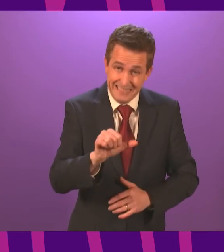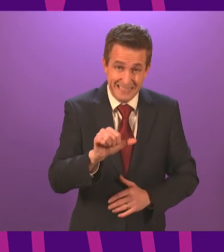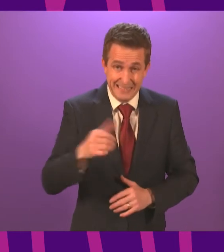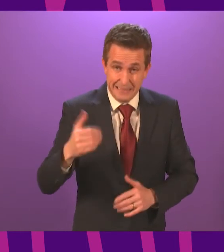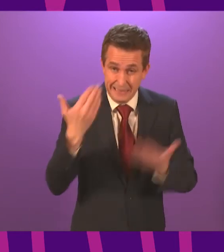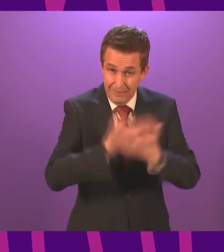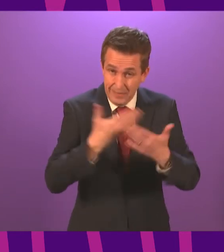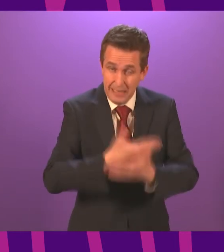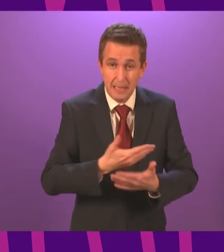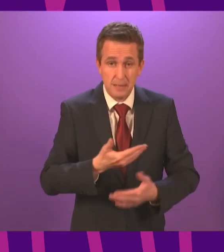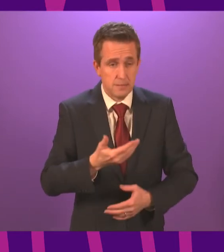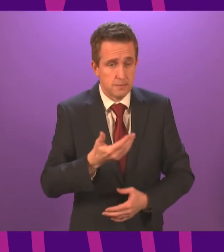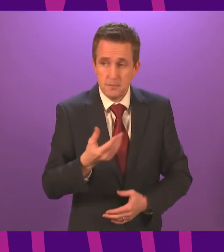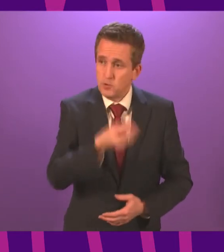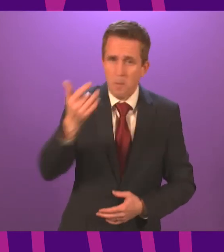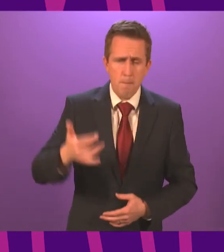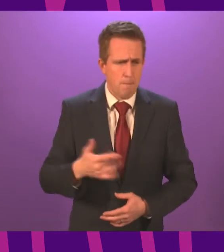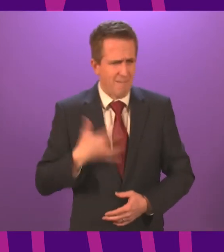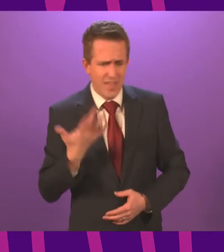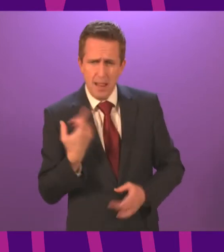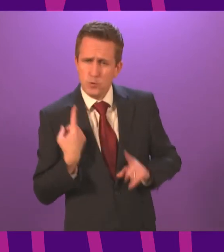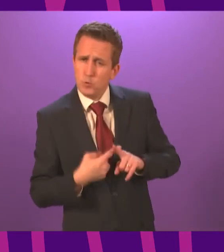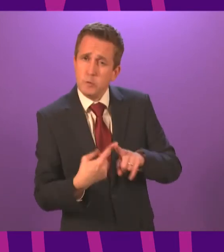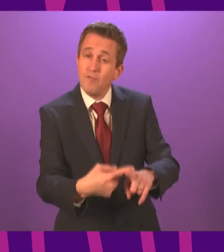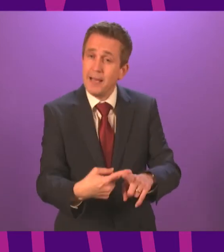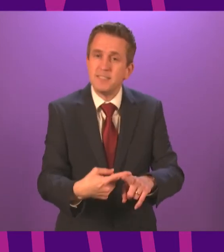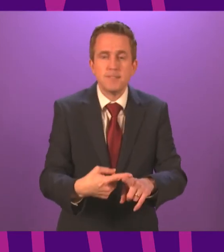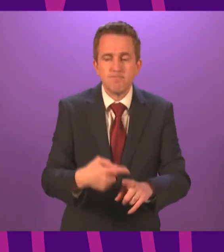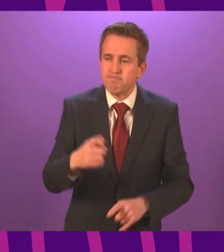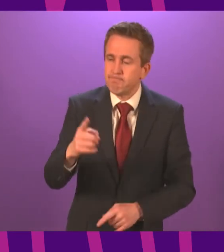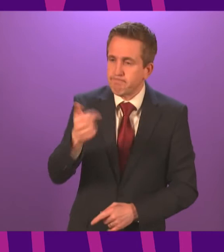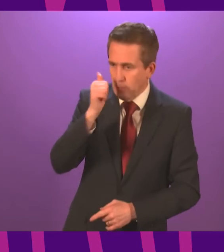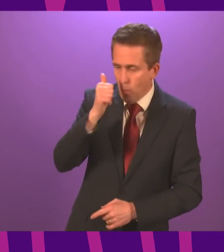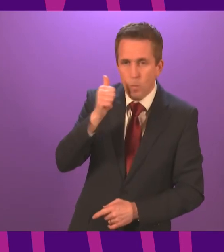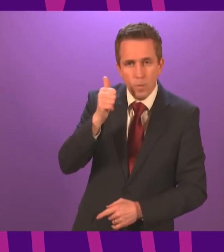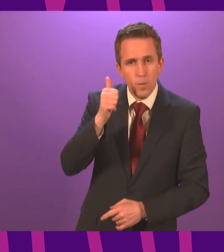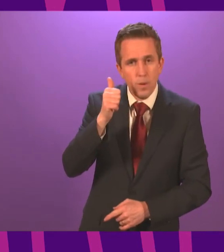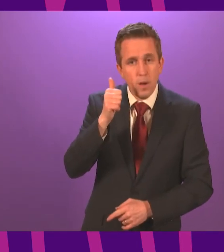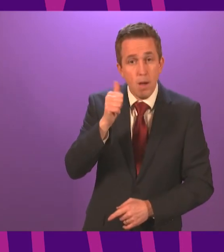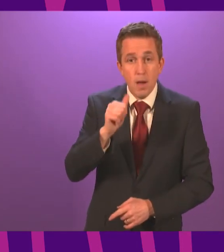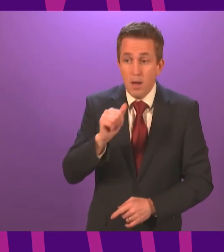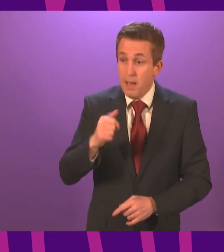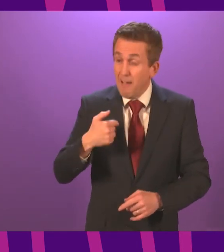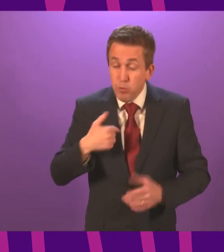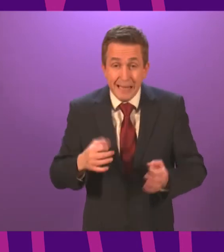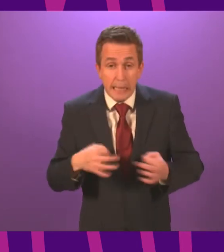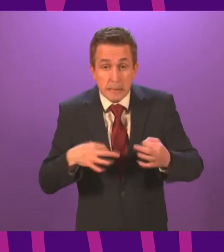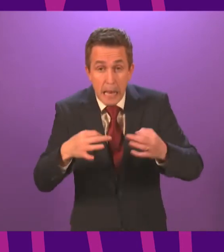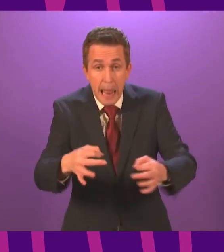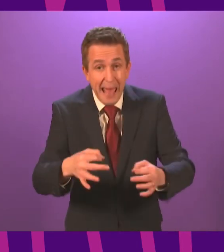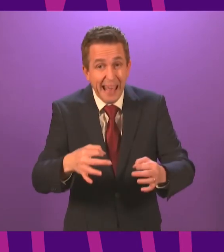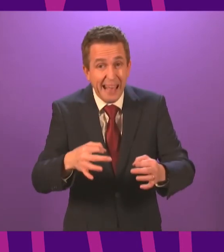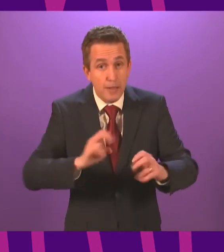might question the pace at which we are taking forward some of these measures. But for every delay that